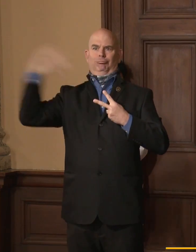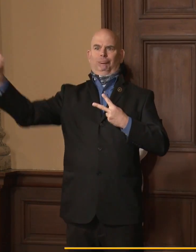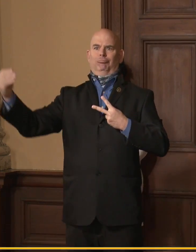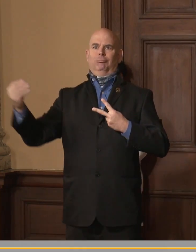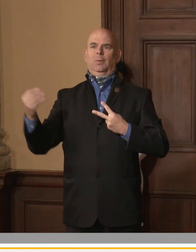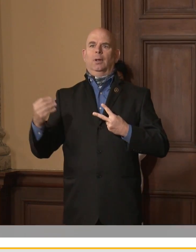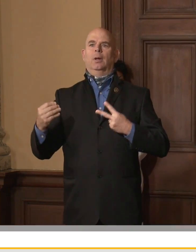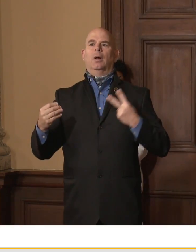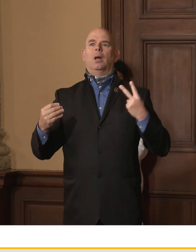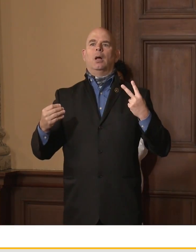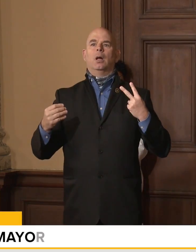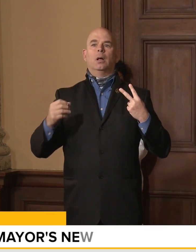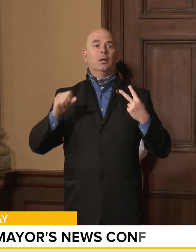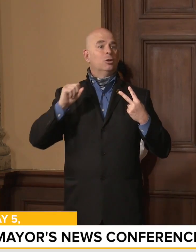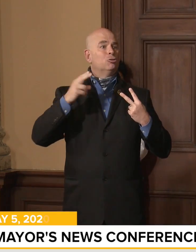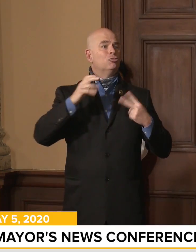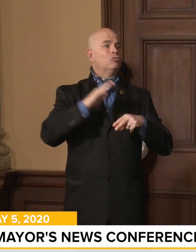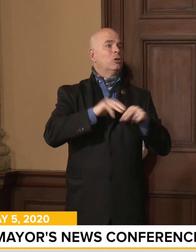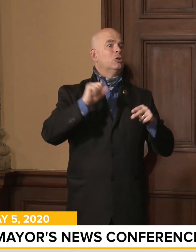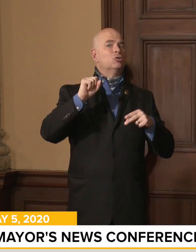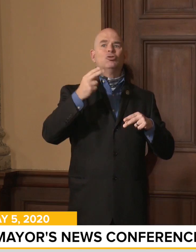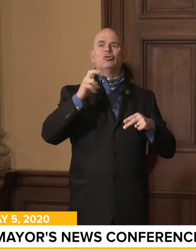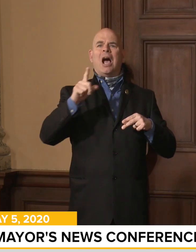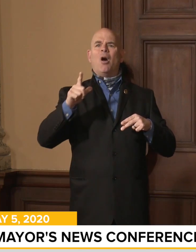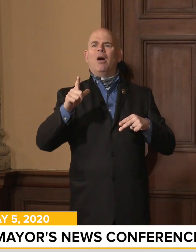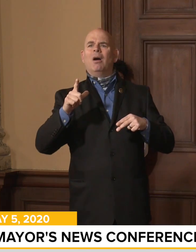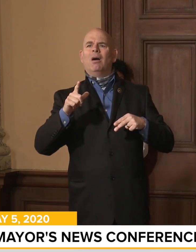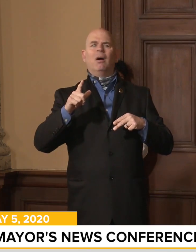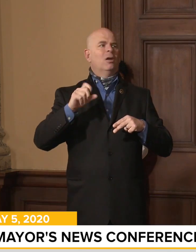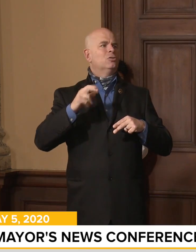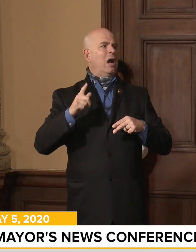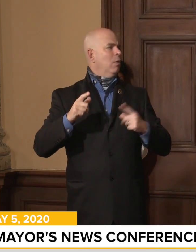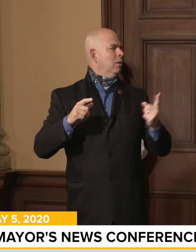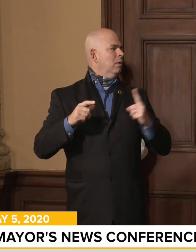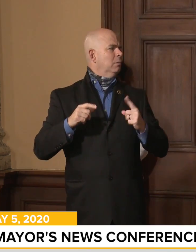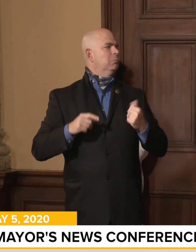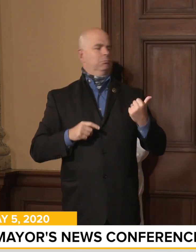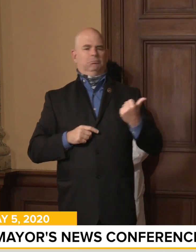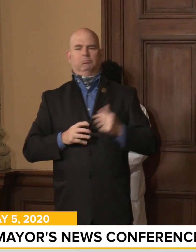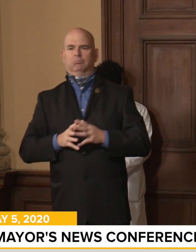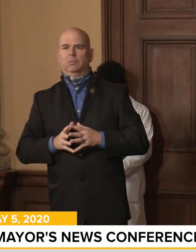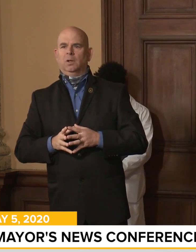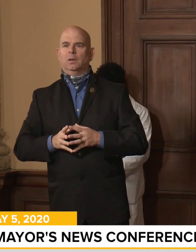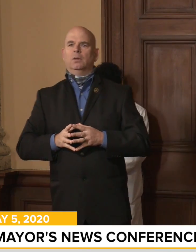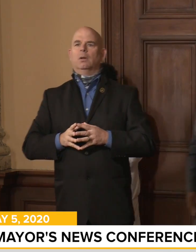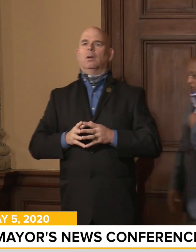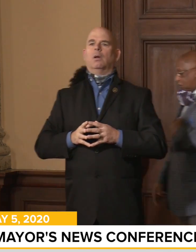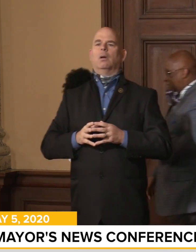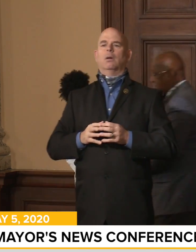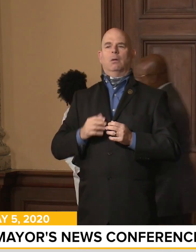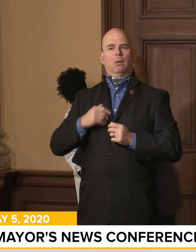that? Because we're going to always take care of our homeless population no matter what.